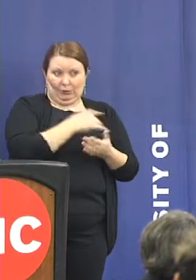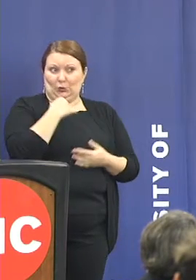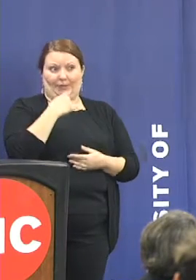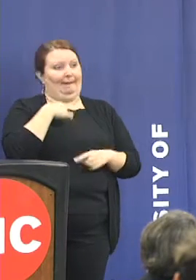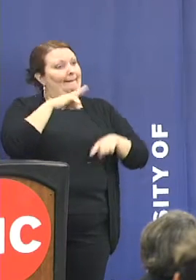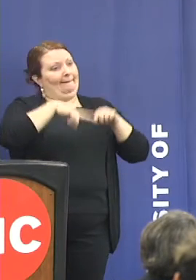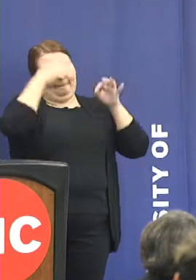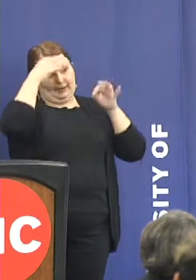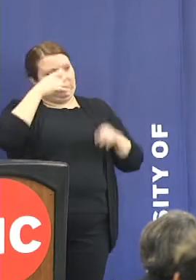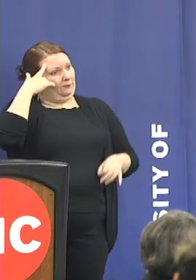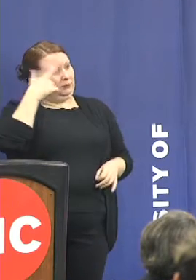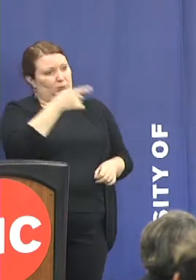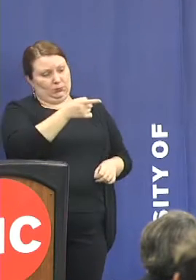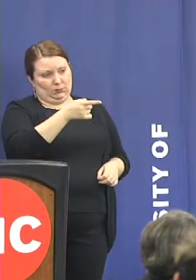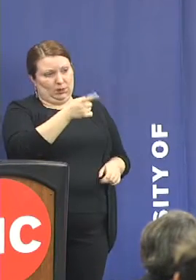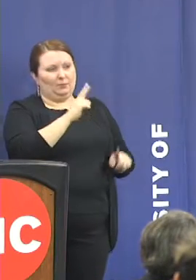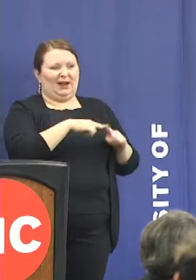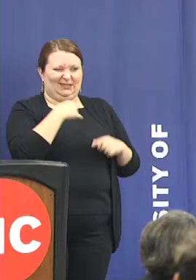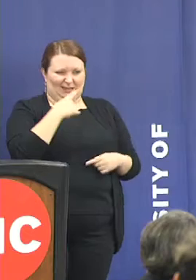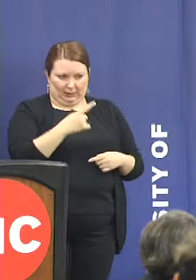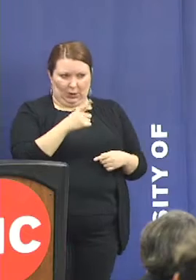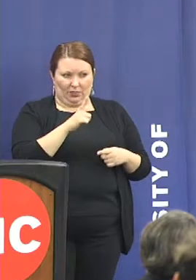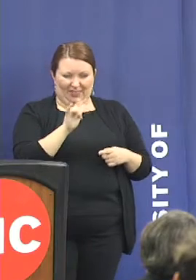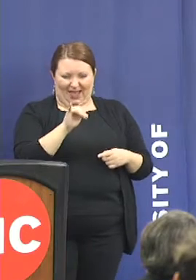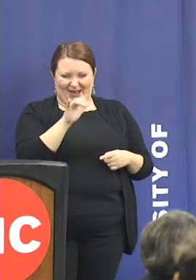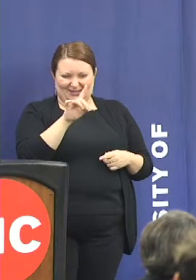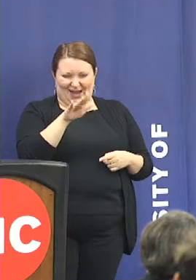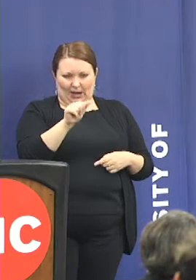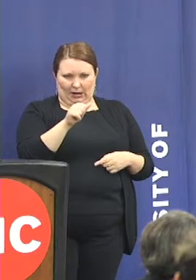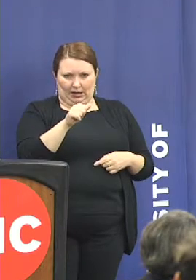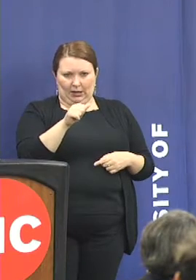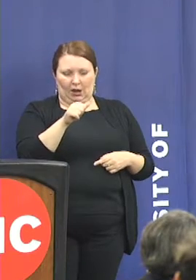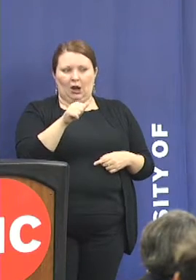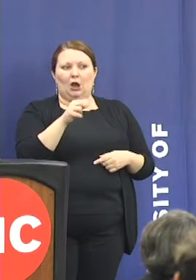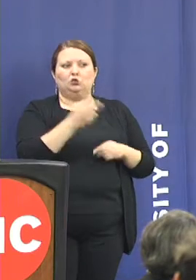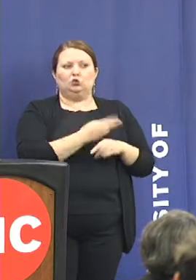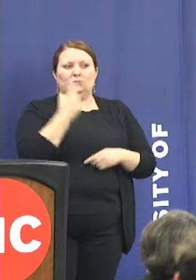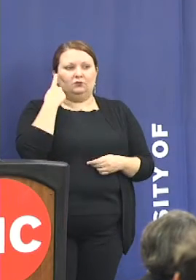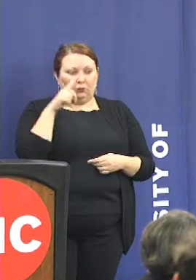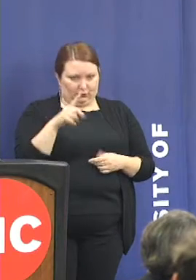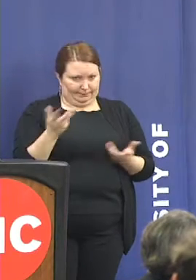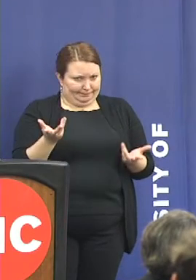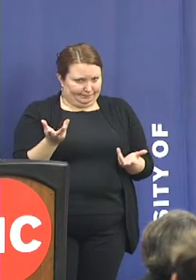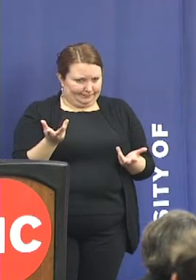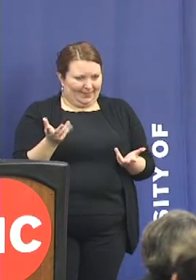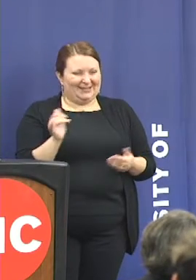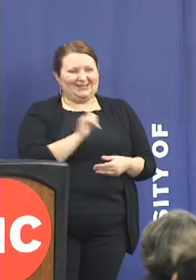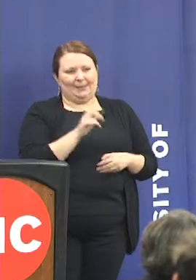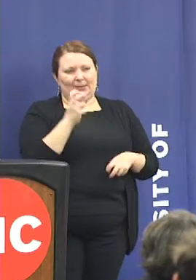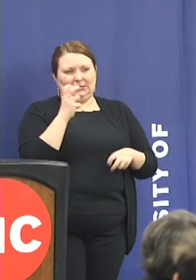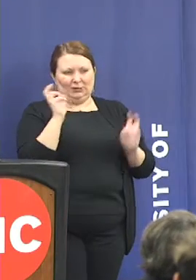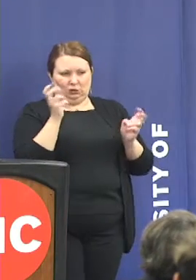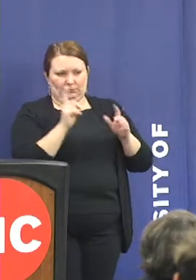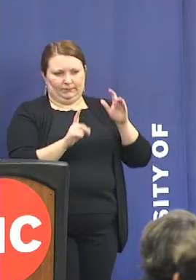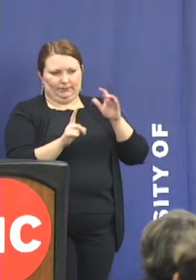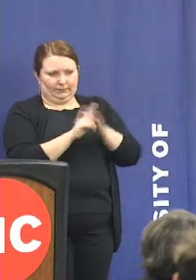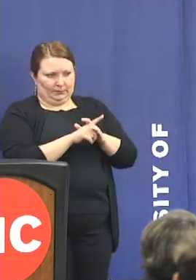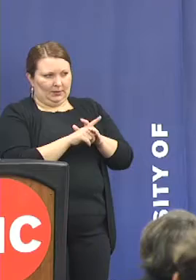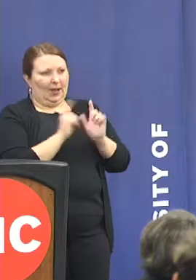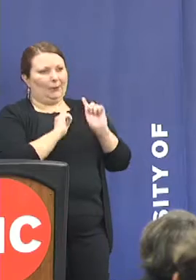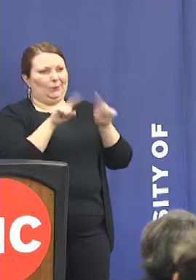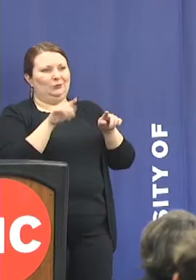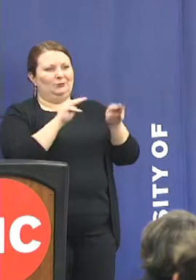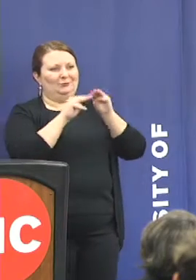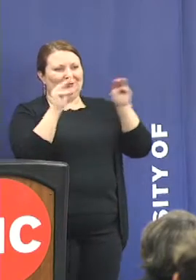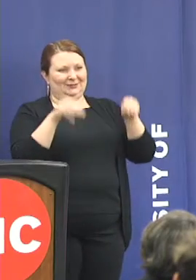I cannot make that decision for you, but let me tell you what that data are used for. And the same issue came up when I went to a